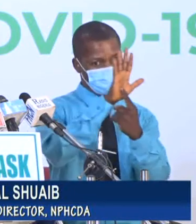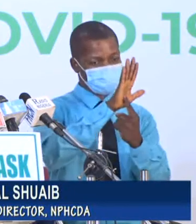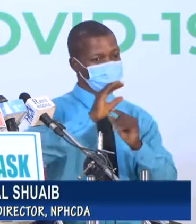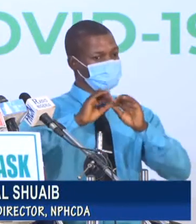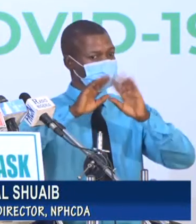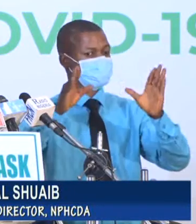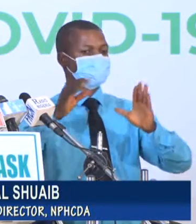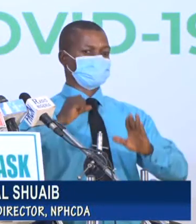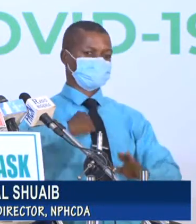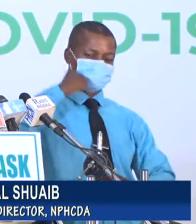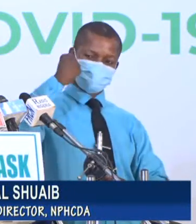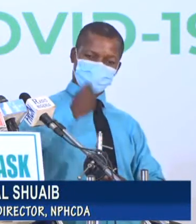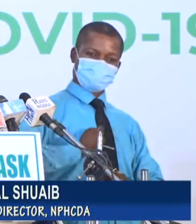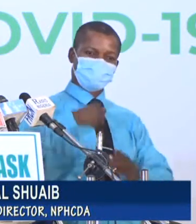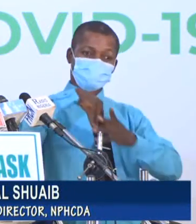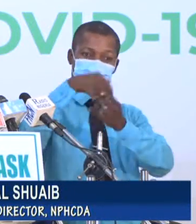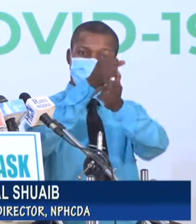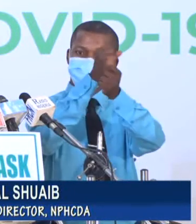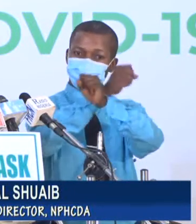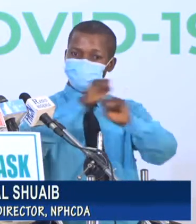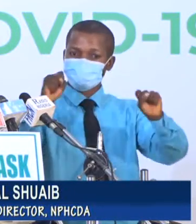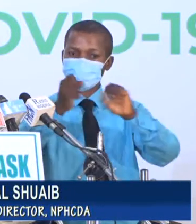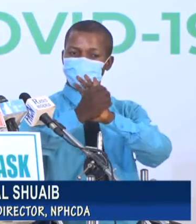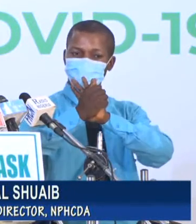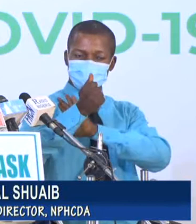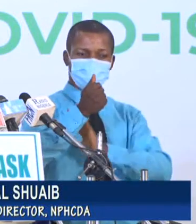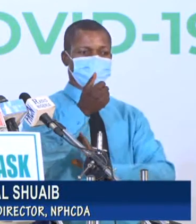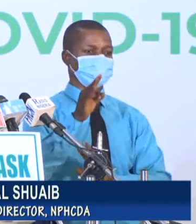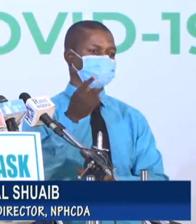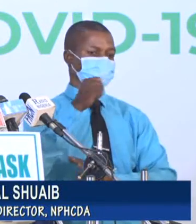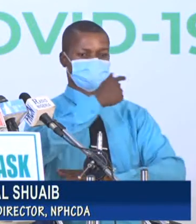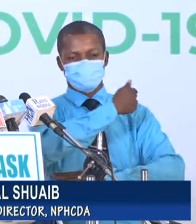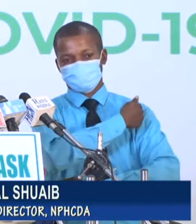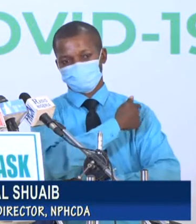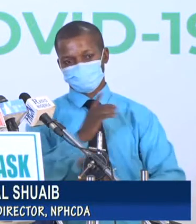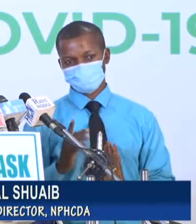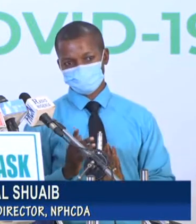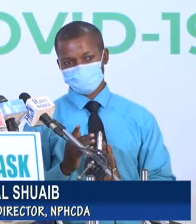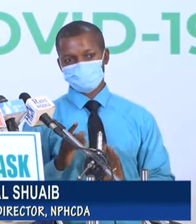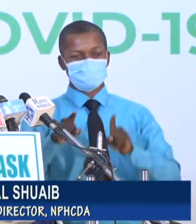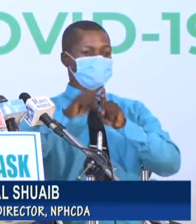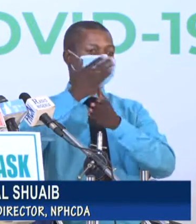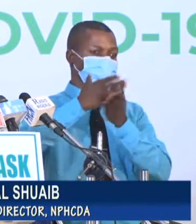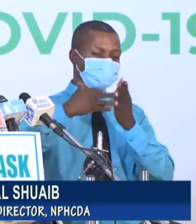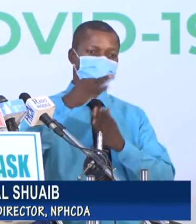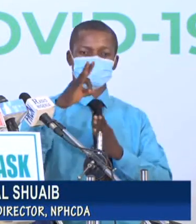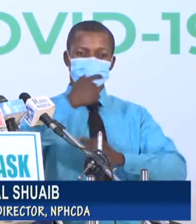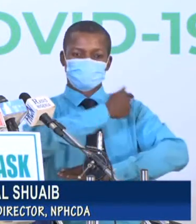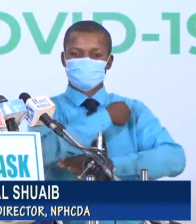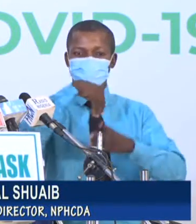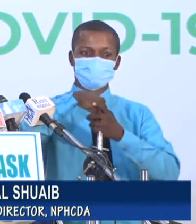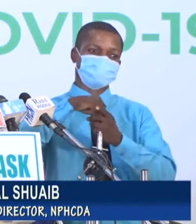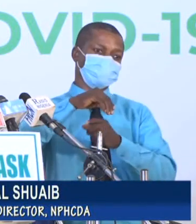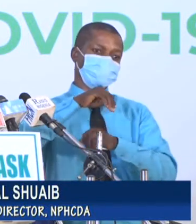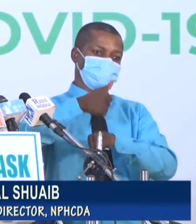confidence in the safety and effectiveness of the vaccine. As part of the vaccine launch in the states that